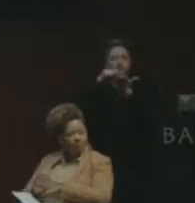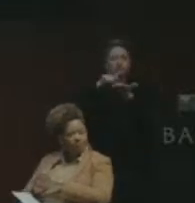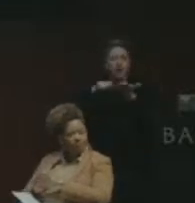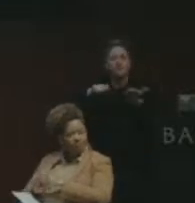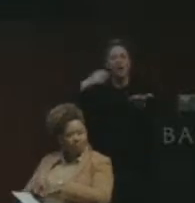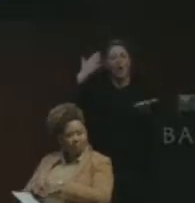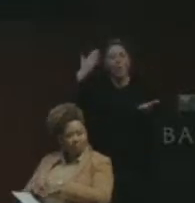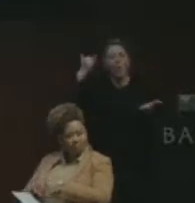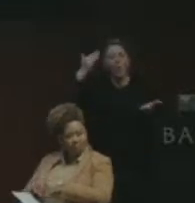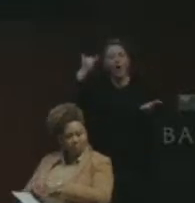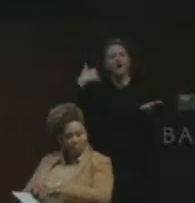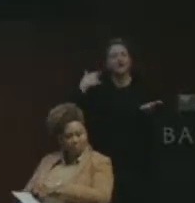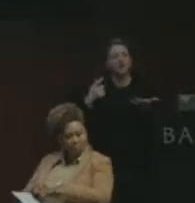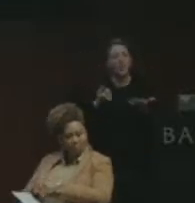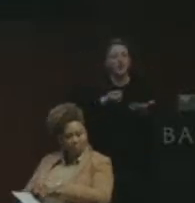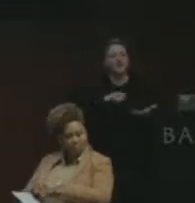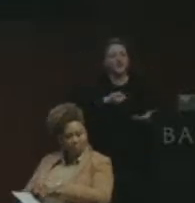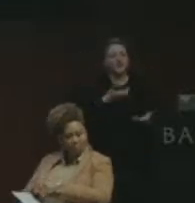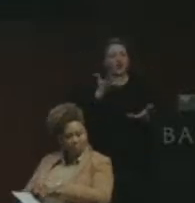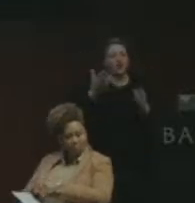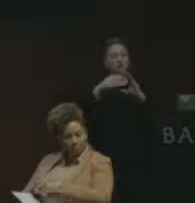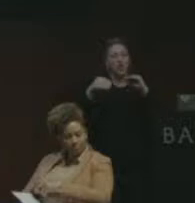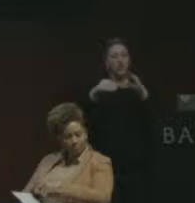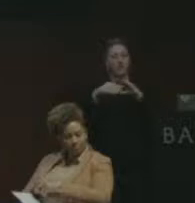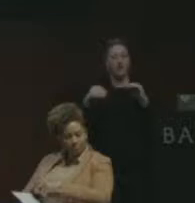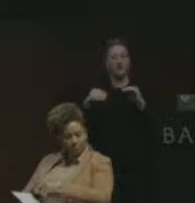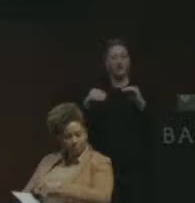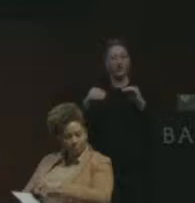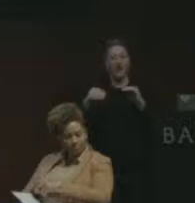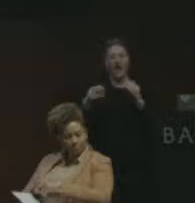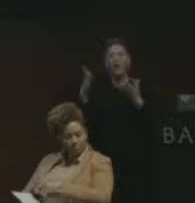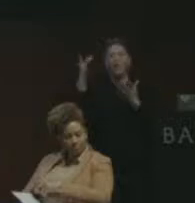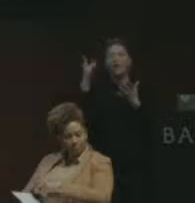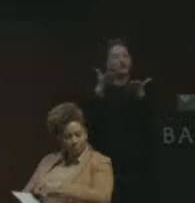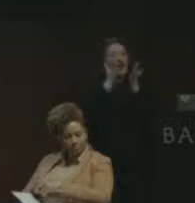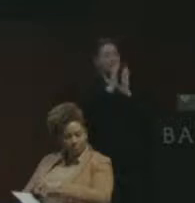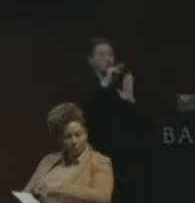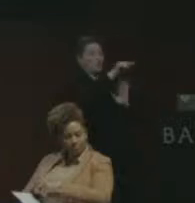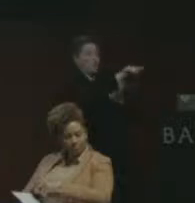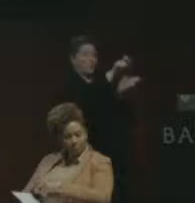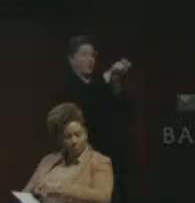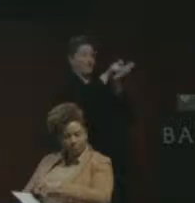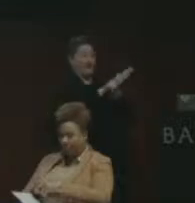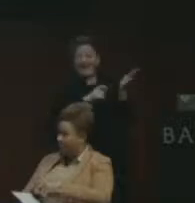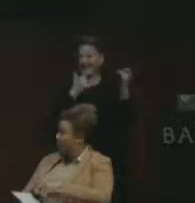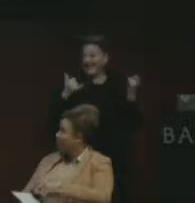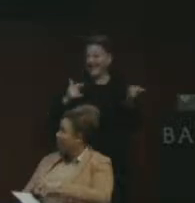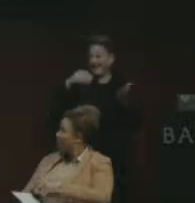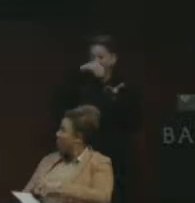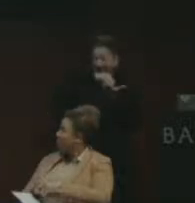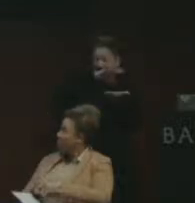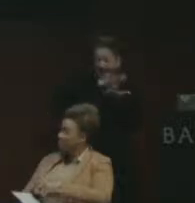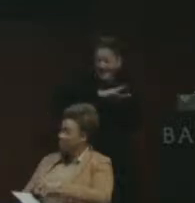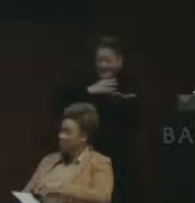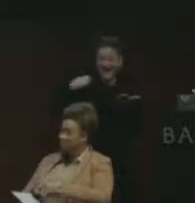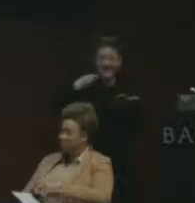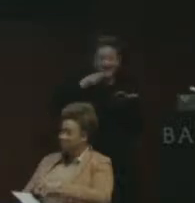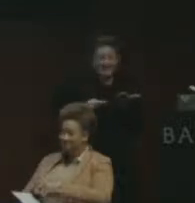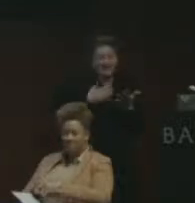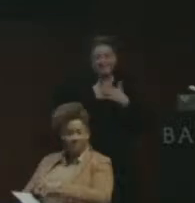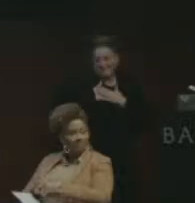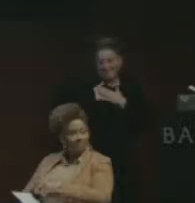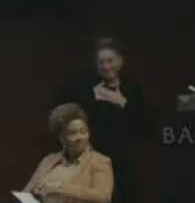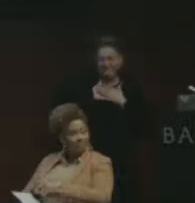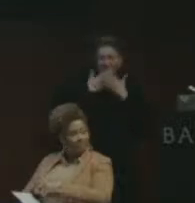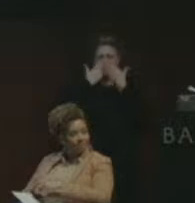why she wants her biography to be told and why she's asked you to write it. And now we have that as an archive and a legacy for which I'm so